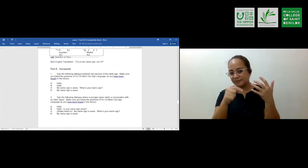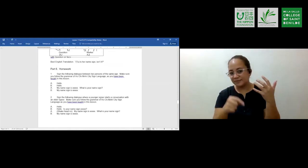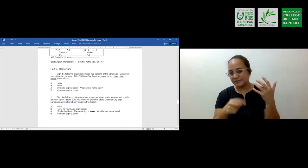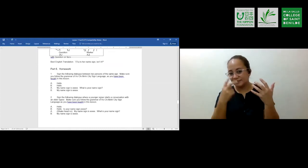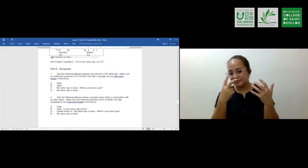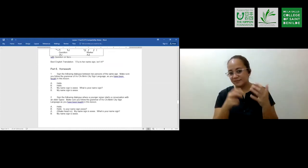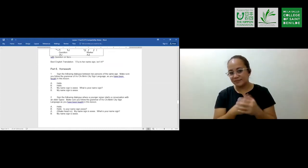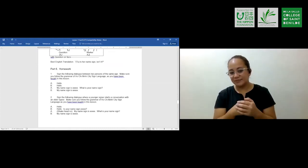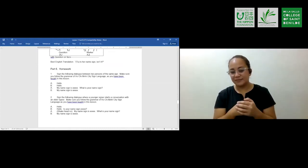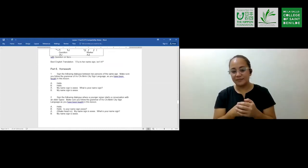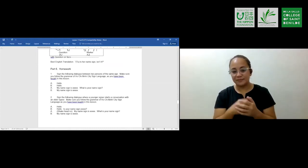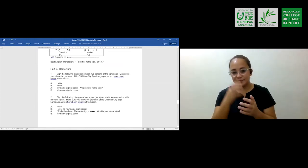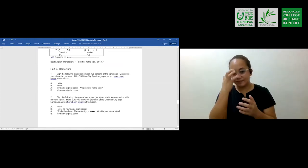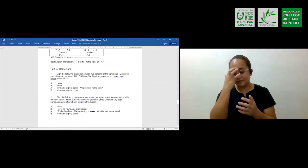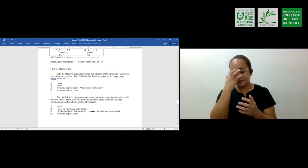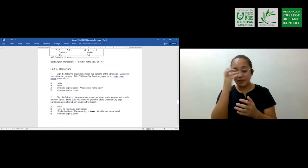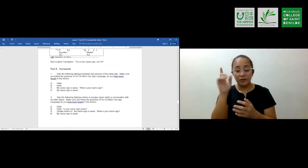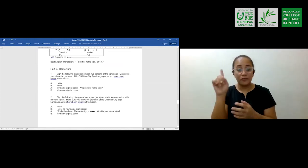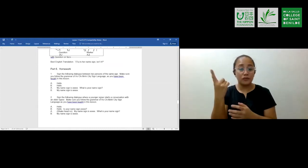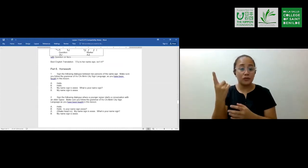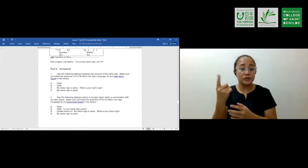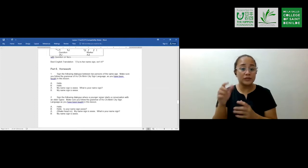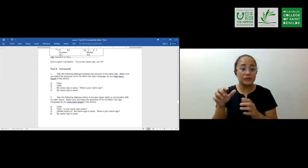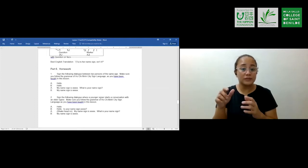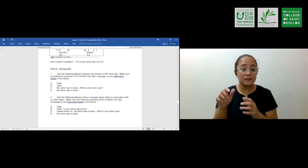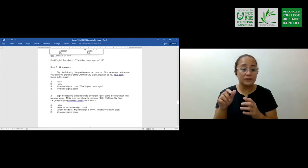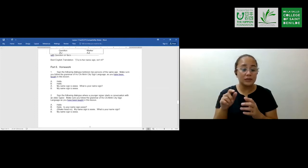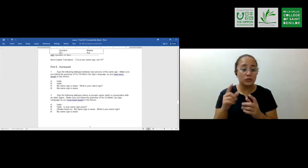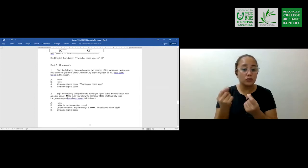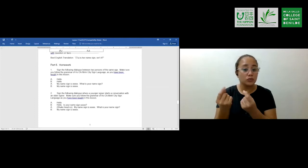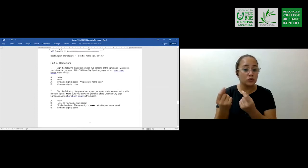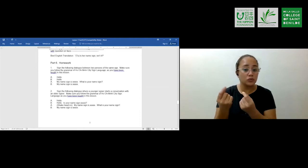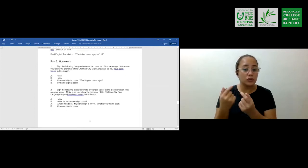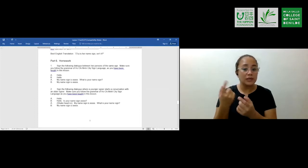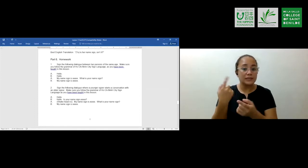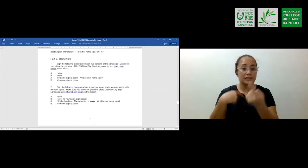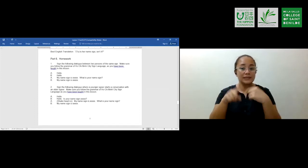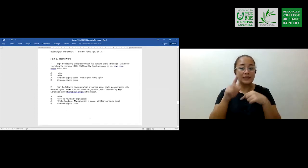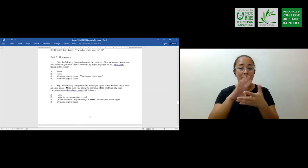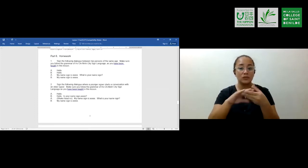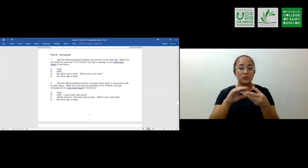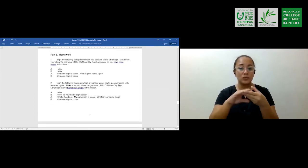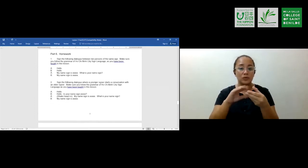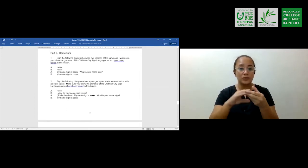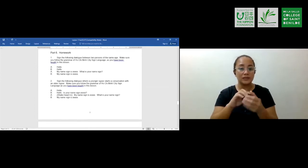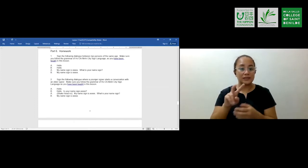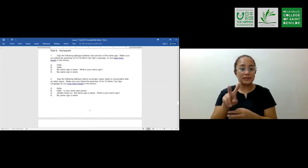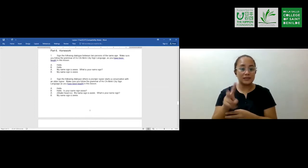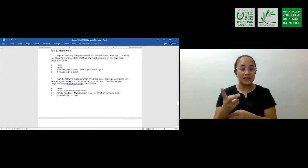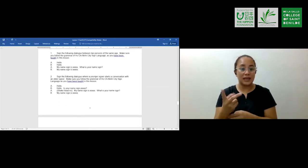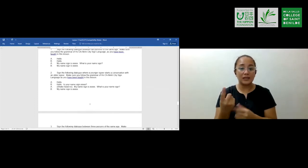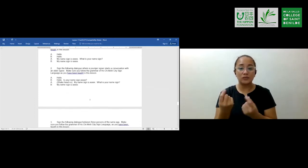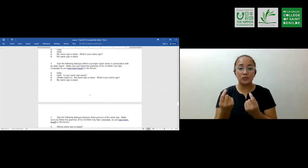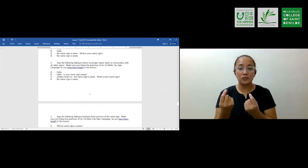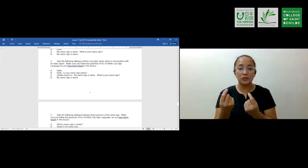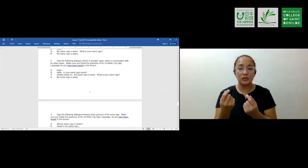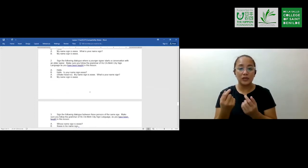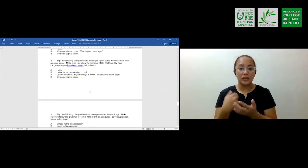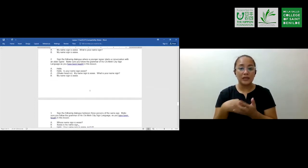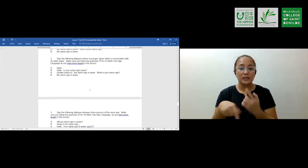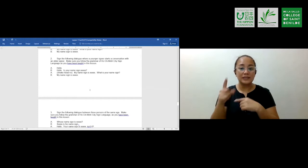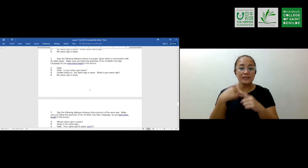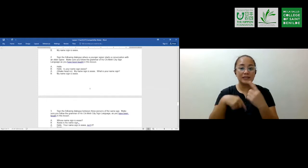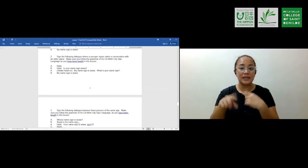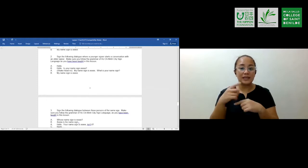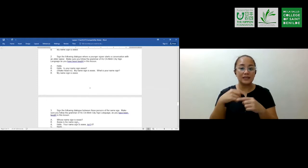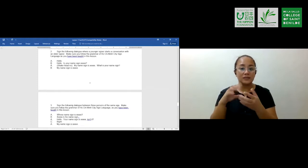so the first task is to sign the story. The second task is to sign the story.